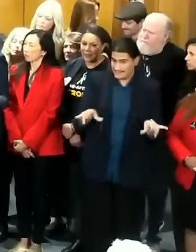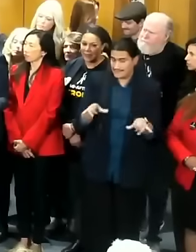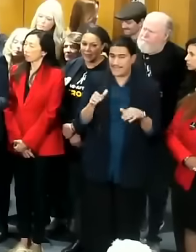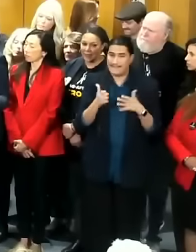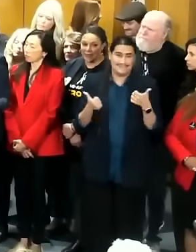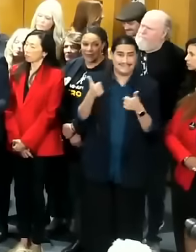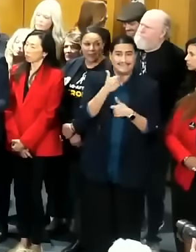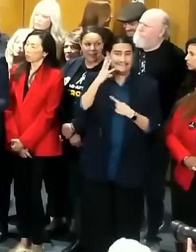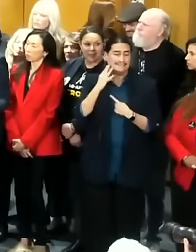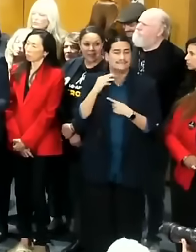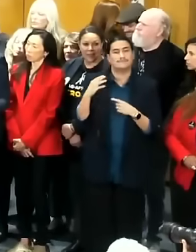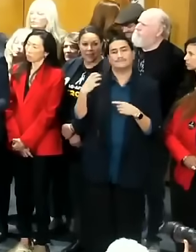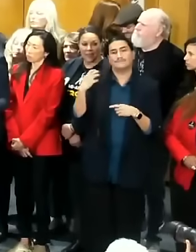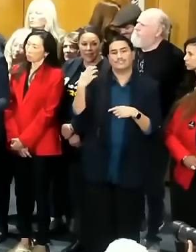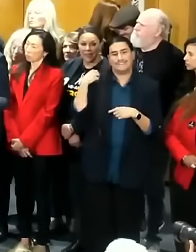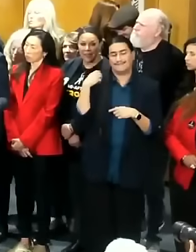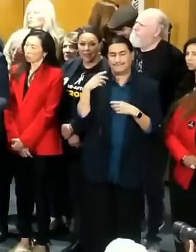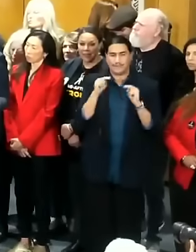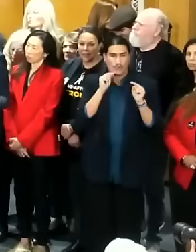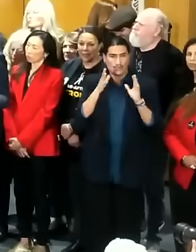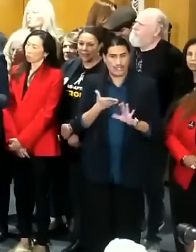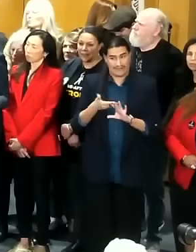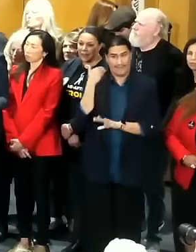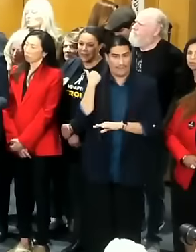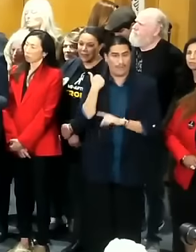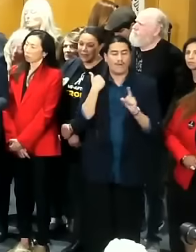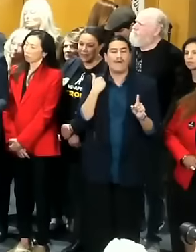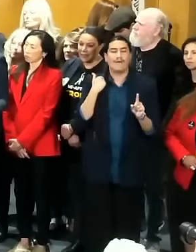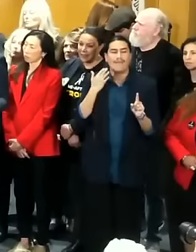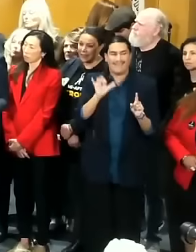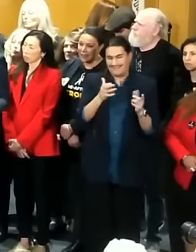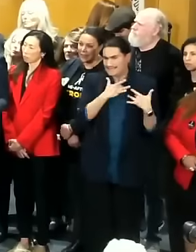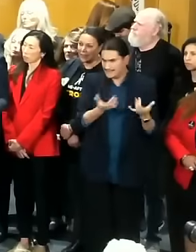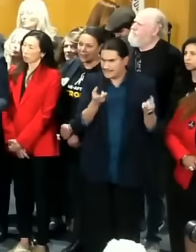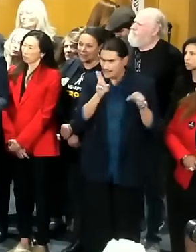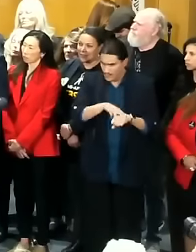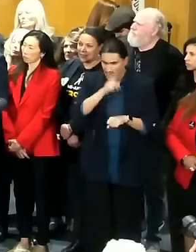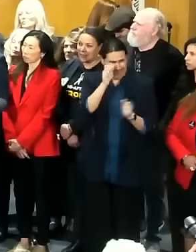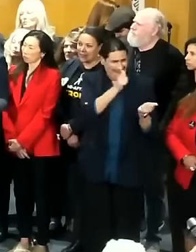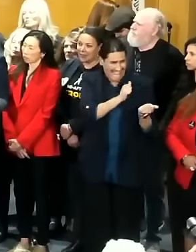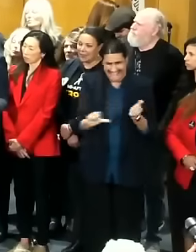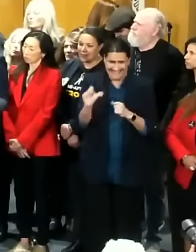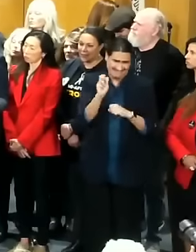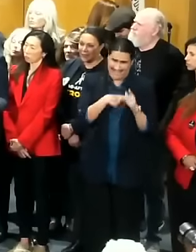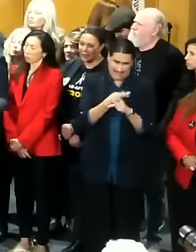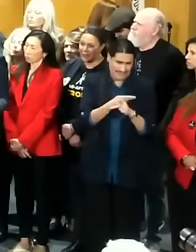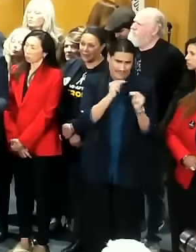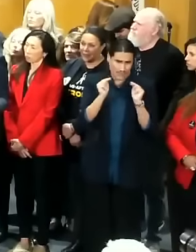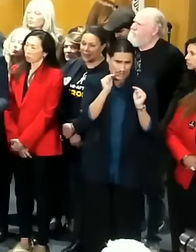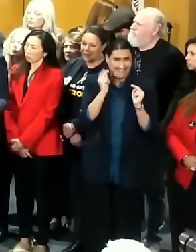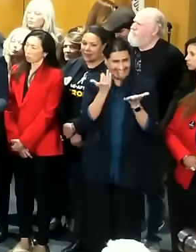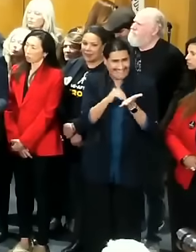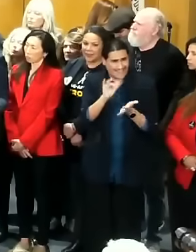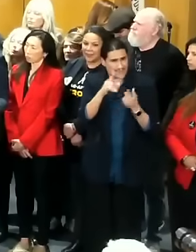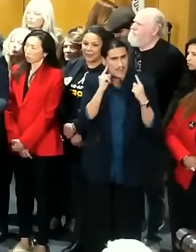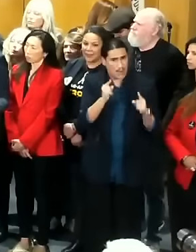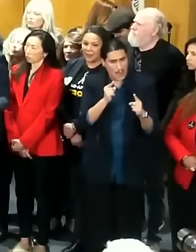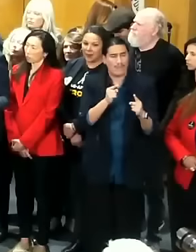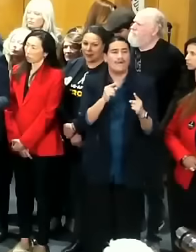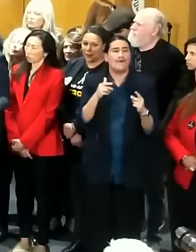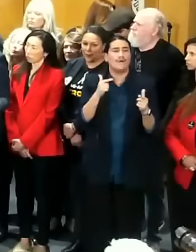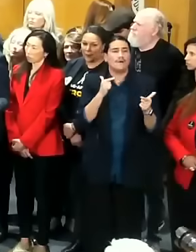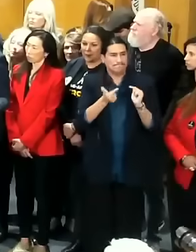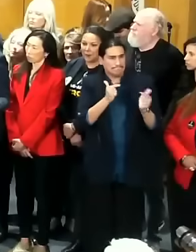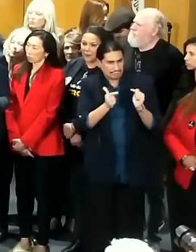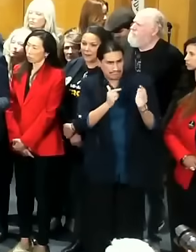of a lot of other contracts before this one, I can tell you that is normal for any negotiation. I mean, that's what negotiation is about. It's a give and take process.